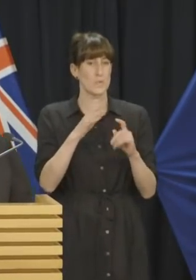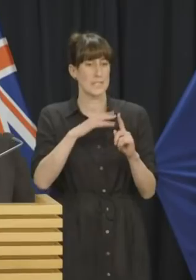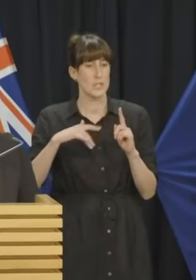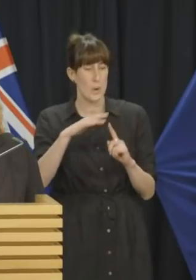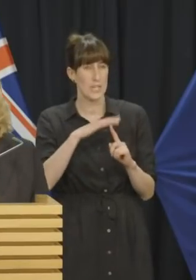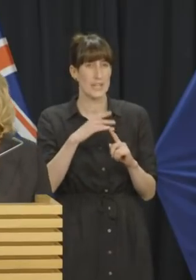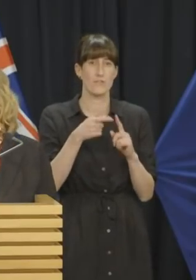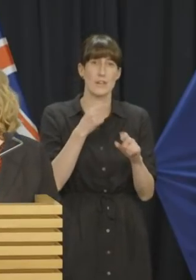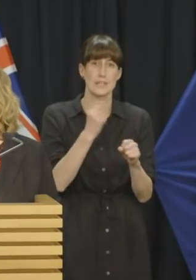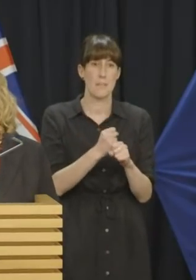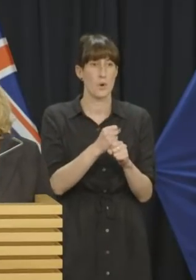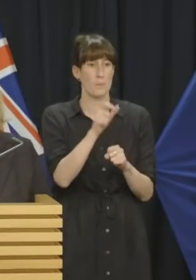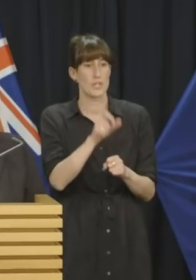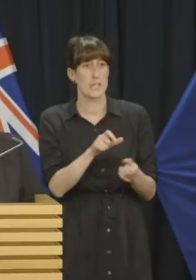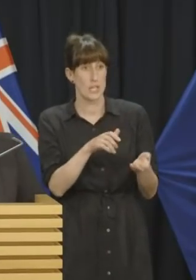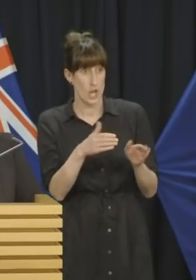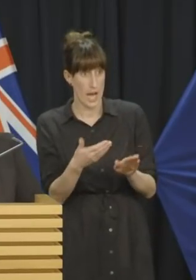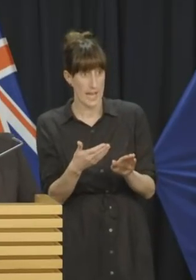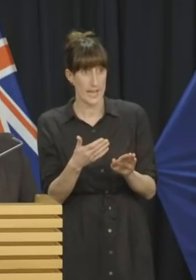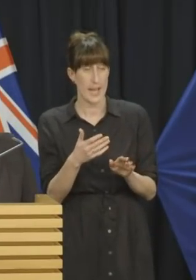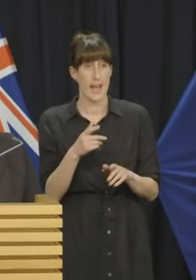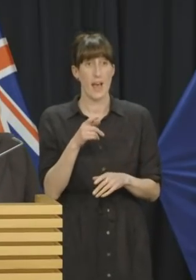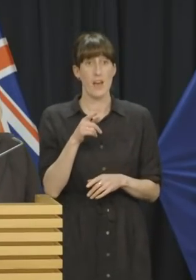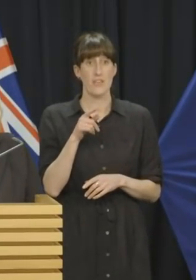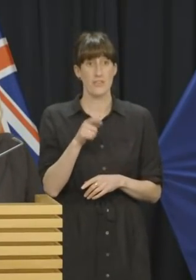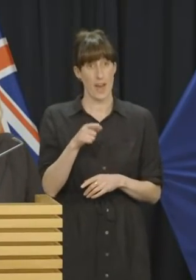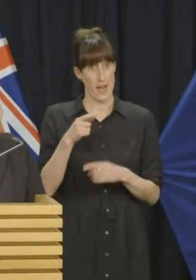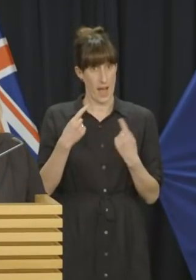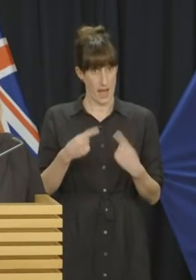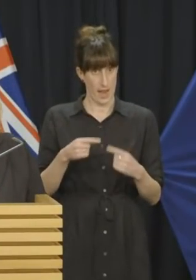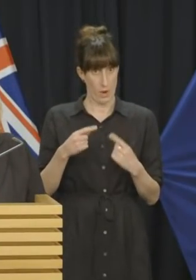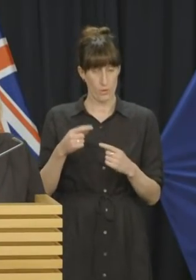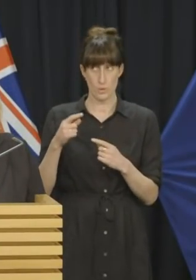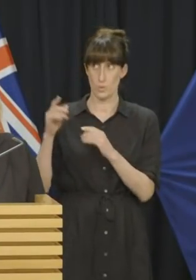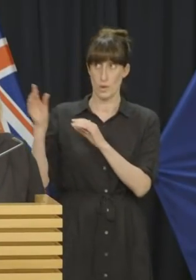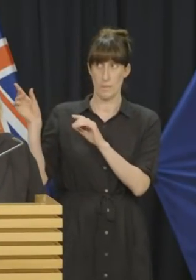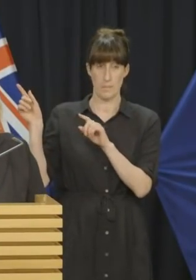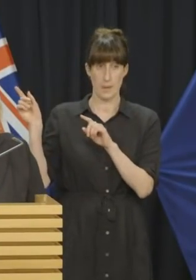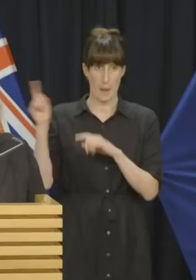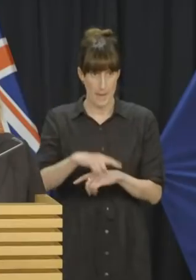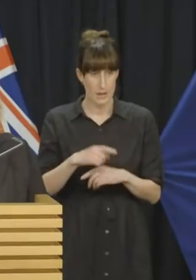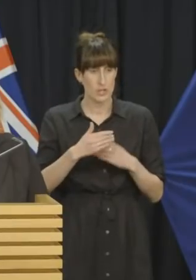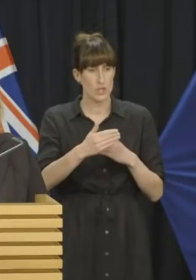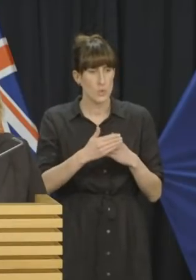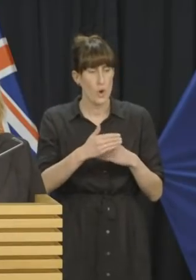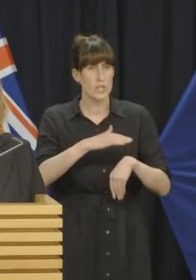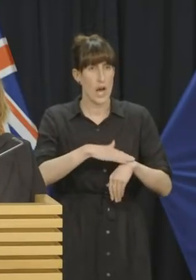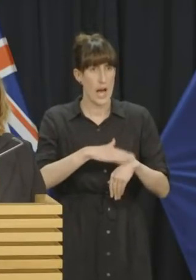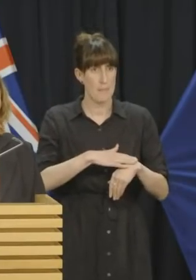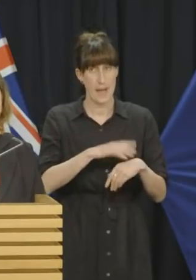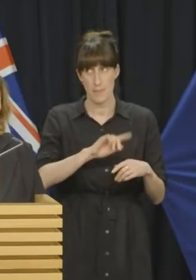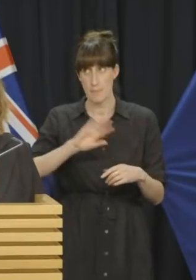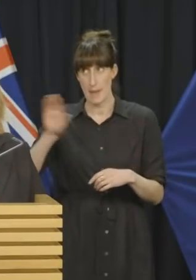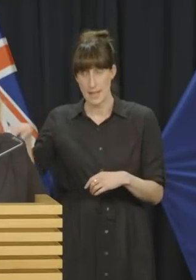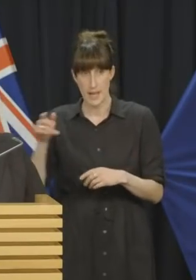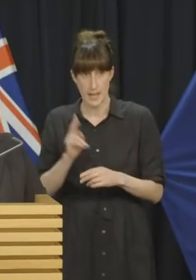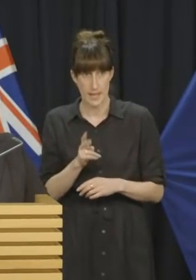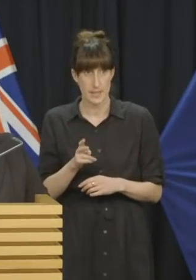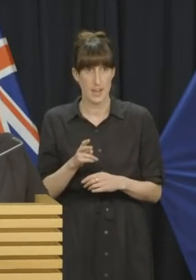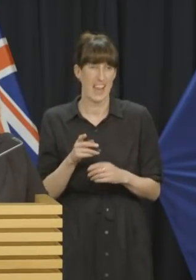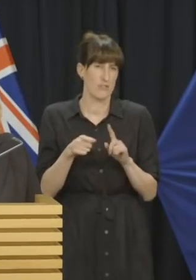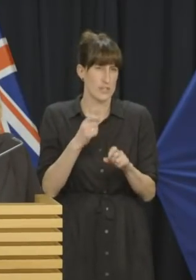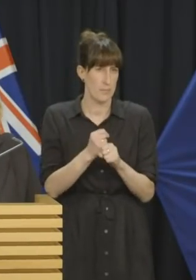return? Yes. So that will apply? Yes. Okay. Pass this under urgency in the next 2 weeks? Yes.